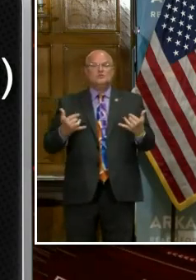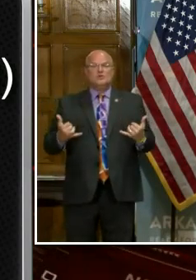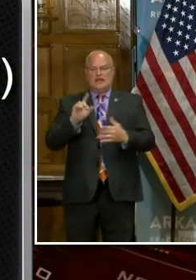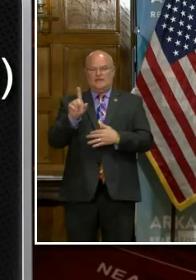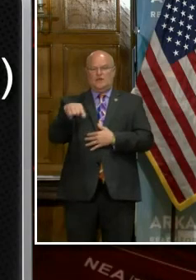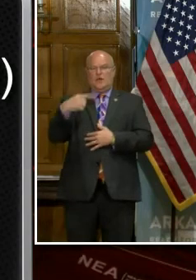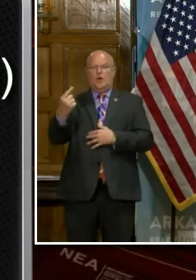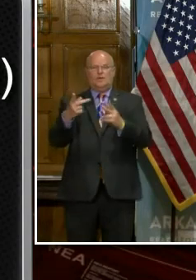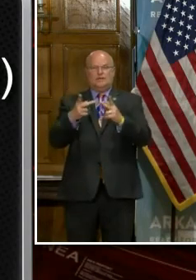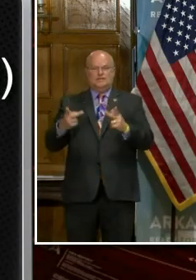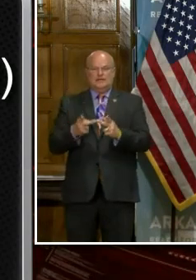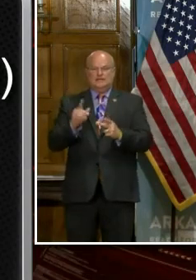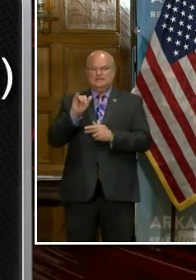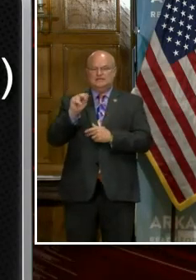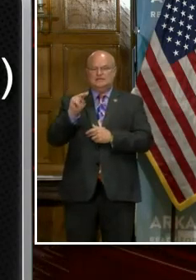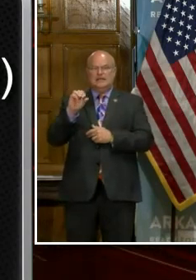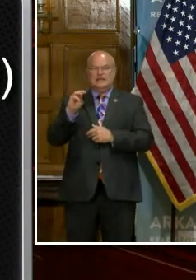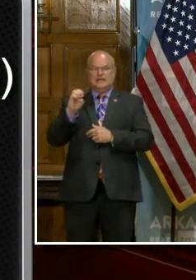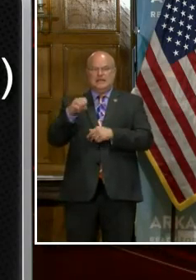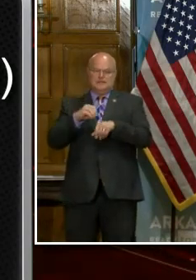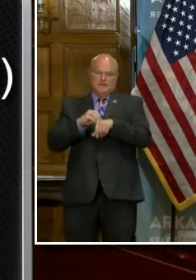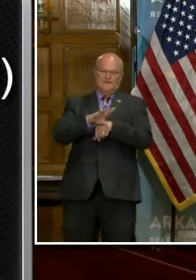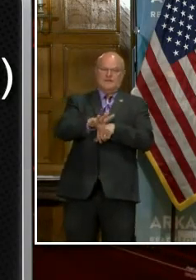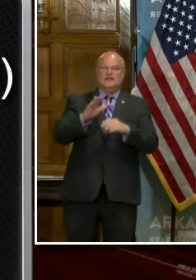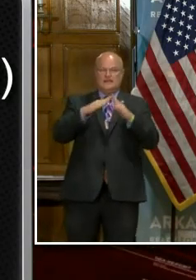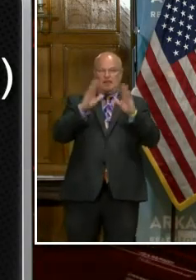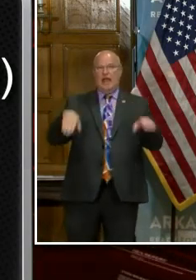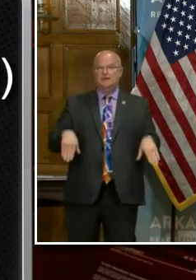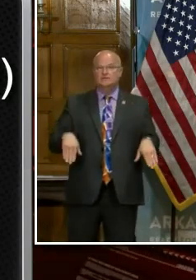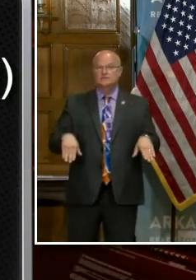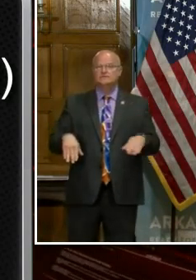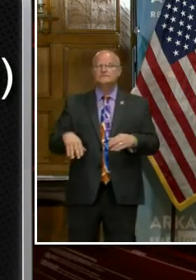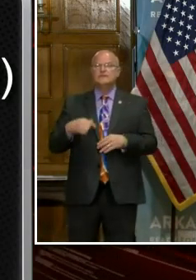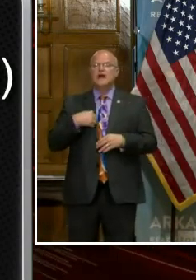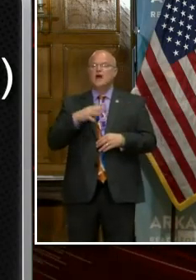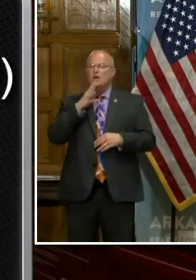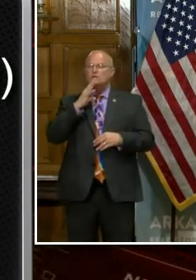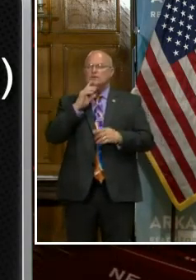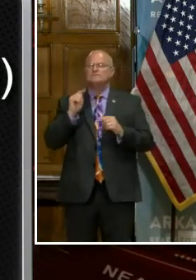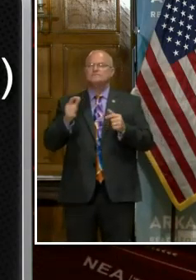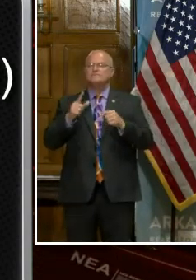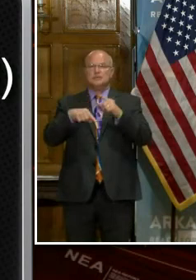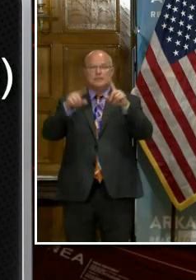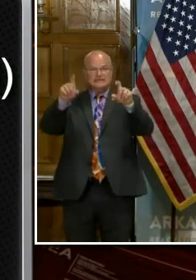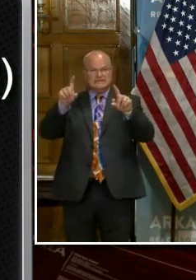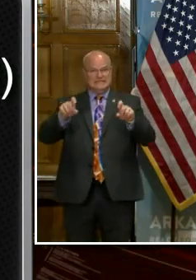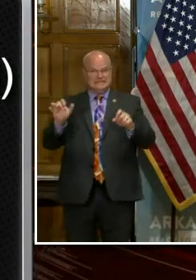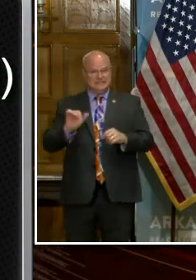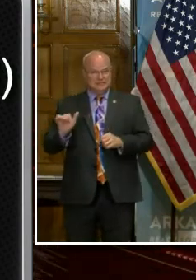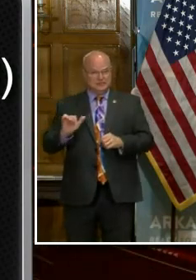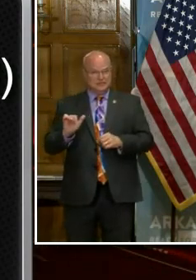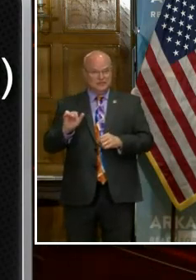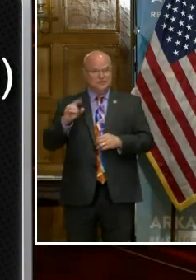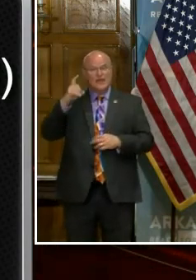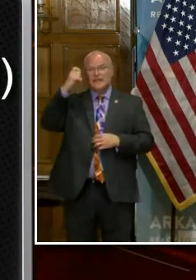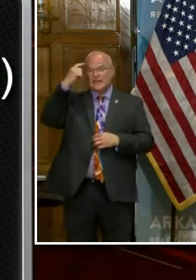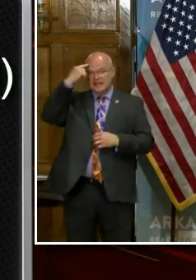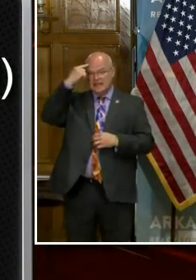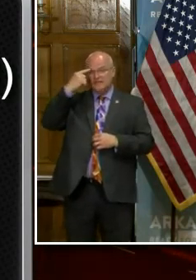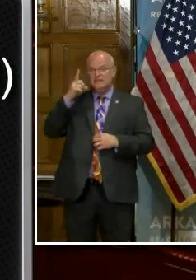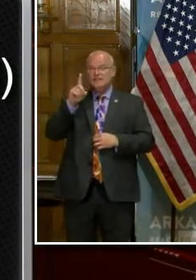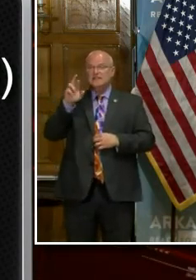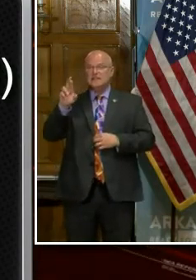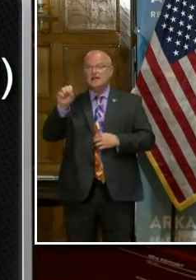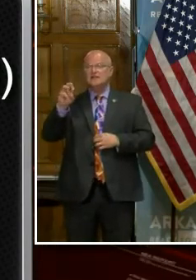the only source of income due to the virus affecting their household. I wanted to talk briefly about testing. As the governor and Dr. Smith